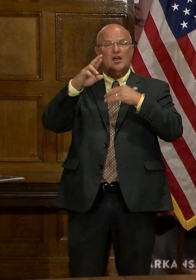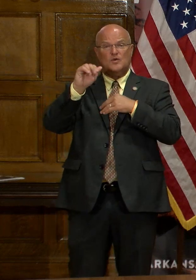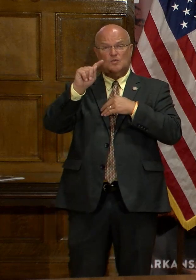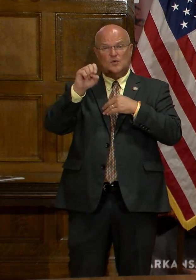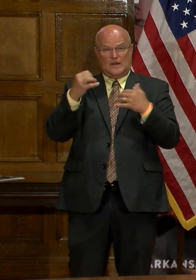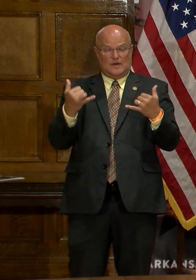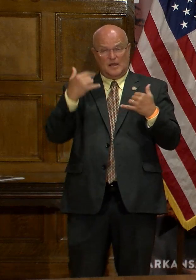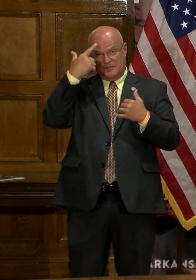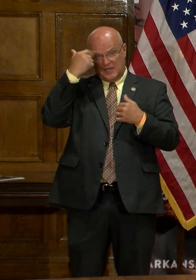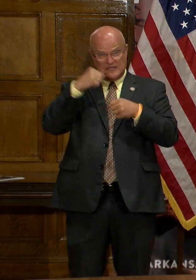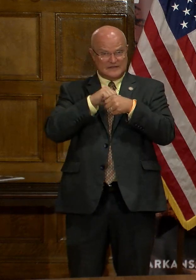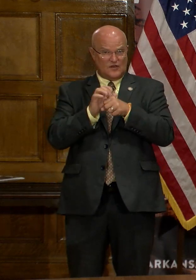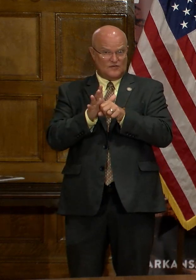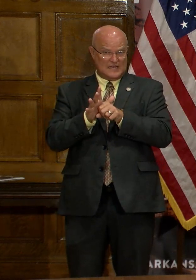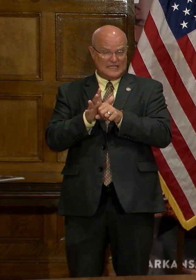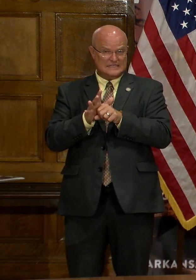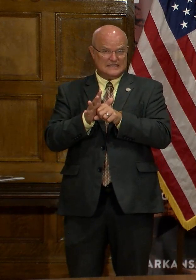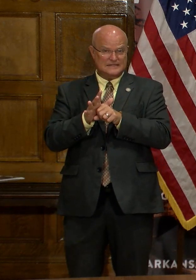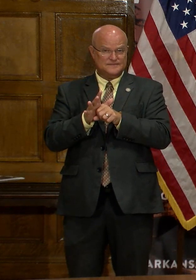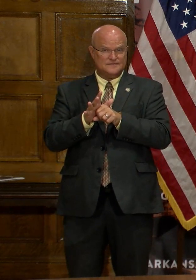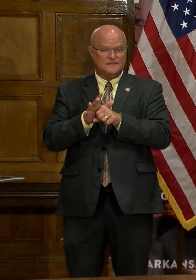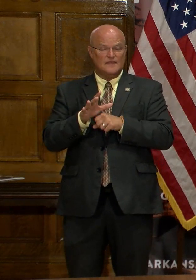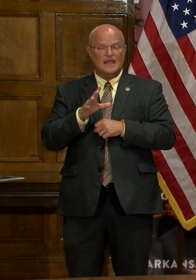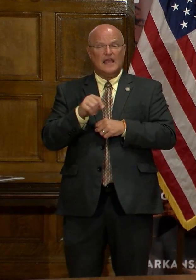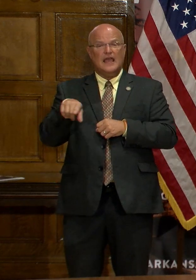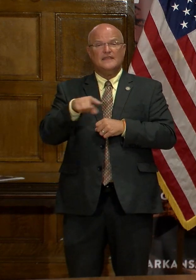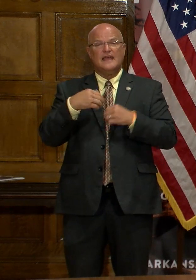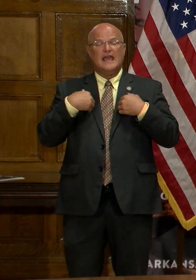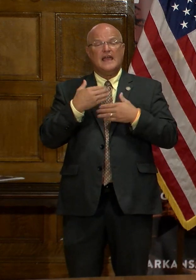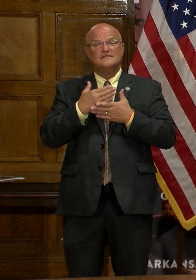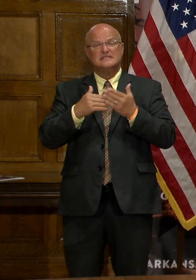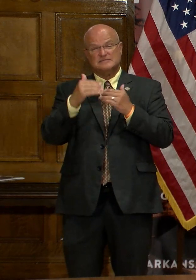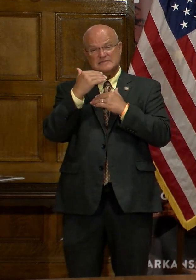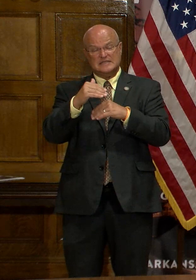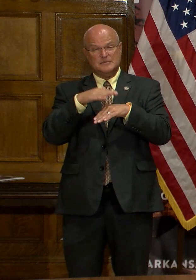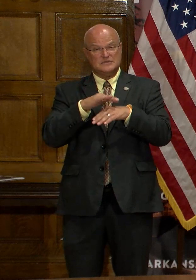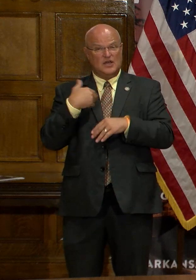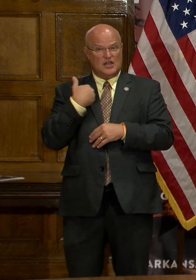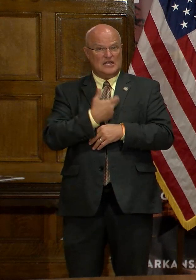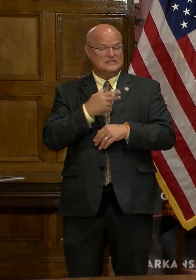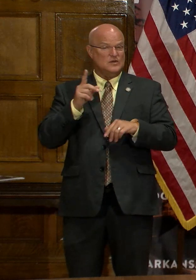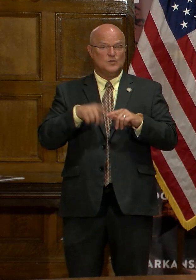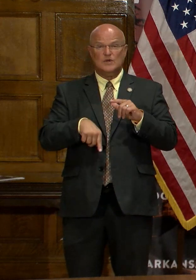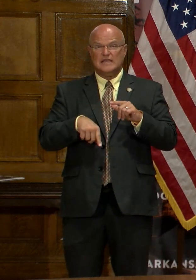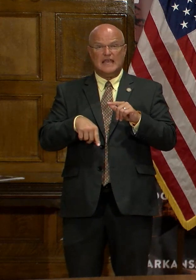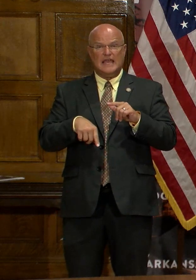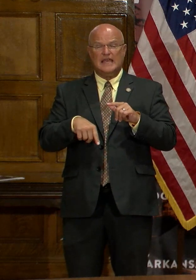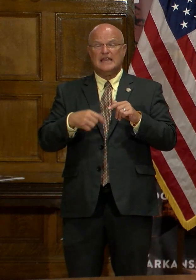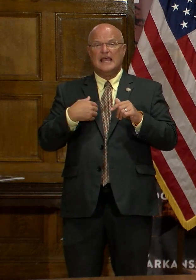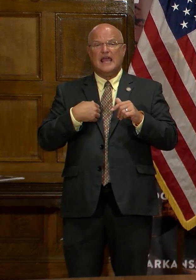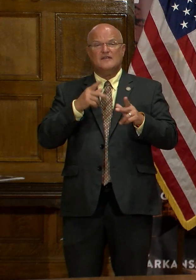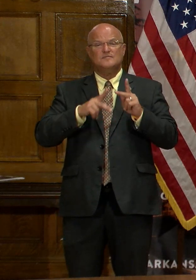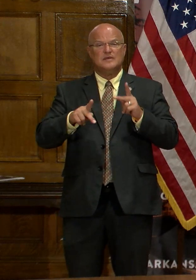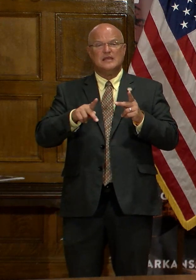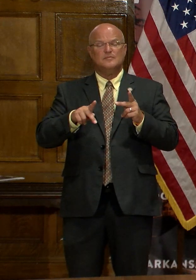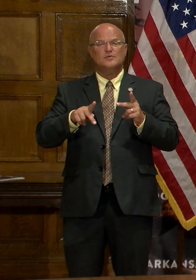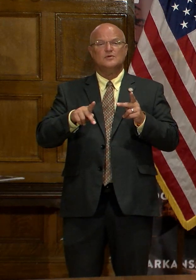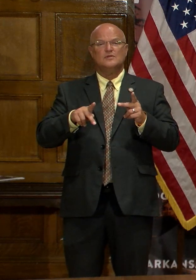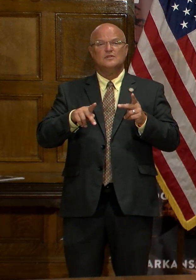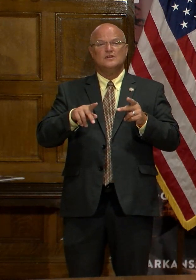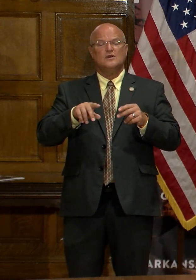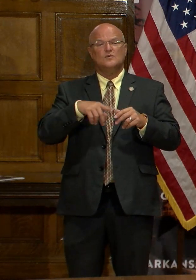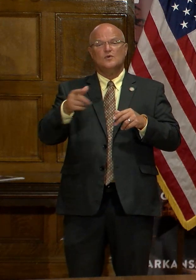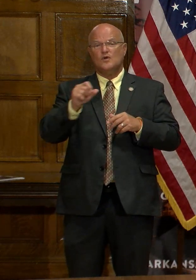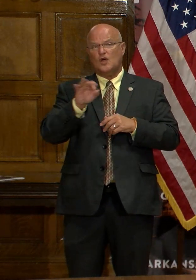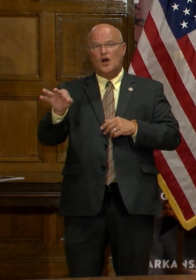right now because of COVID-19, and they have some restrictions on us that we cannot roll people off of the rolls,